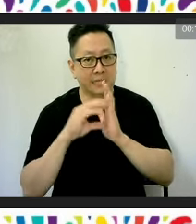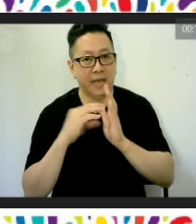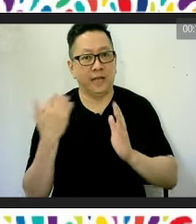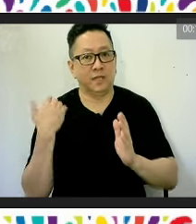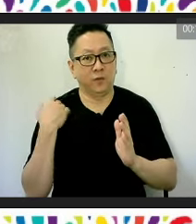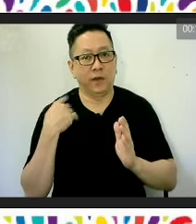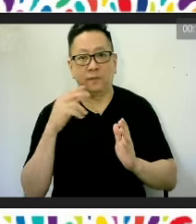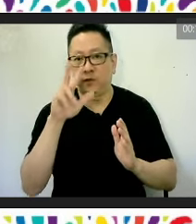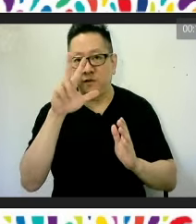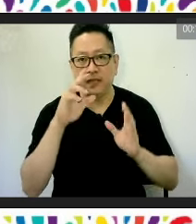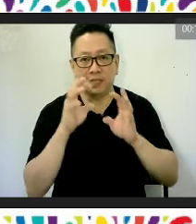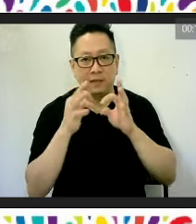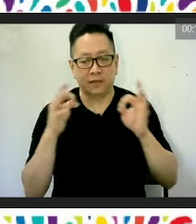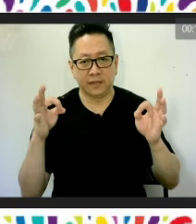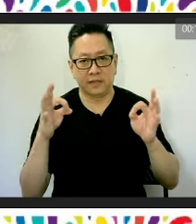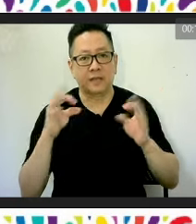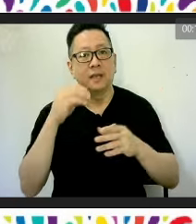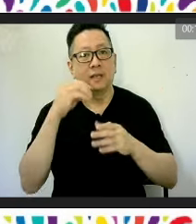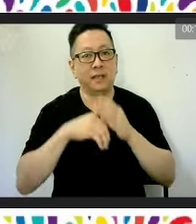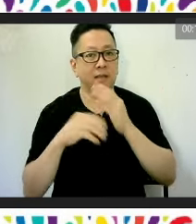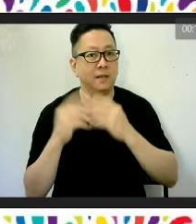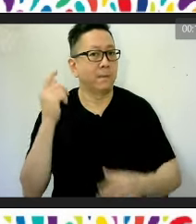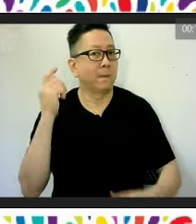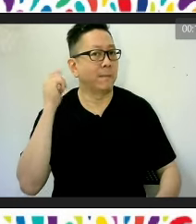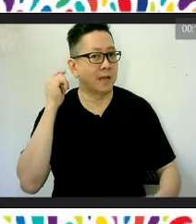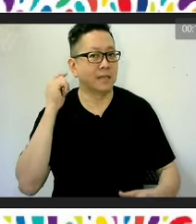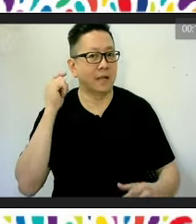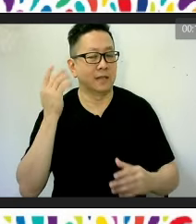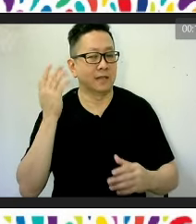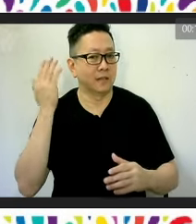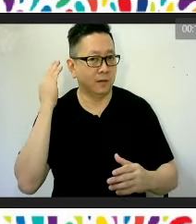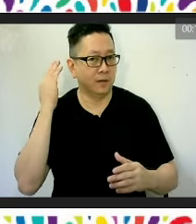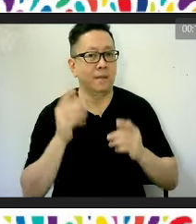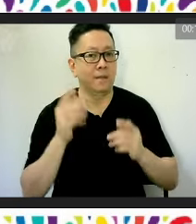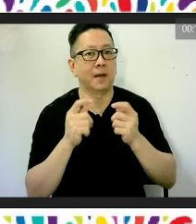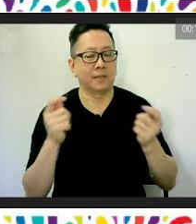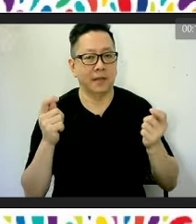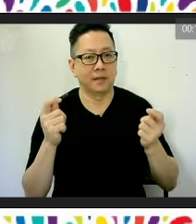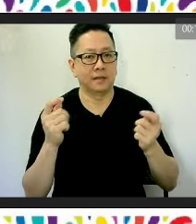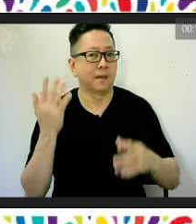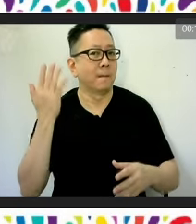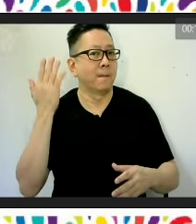This text, we have three sentences in past tense. Okay,